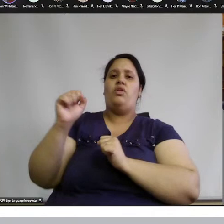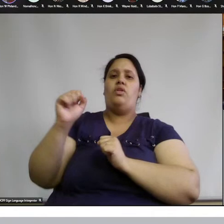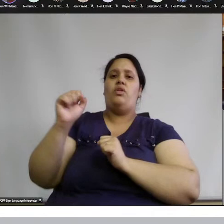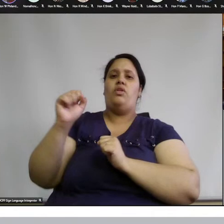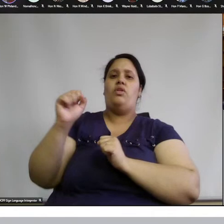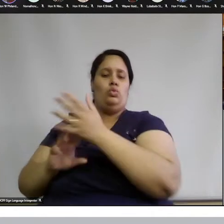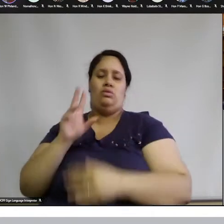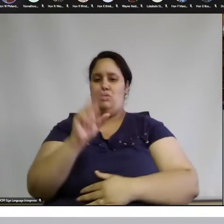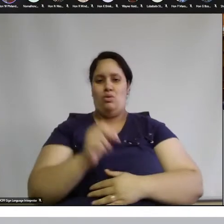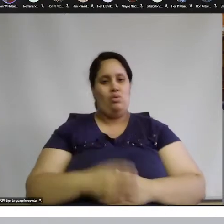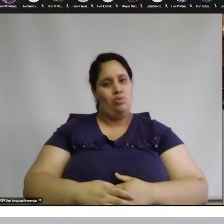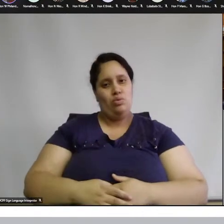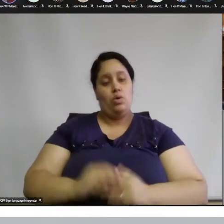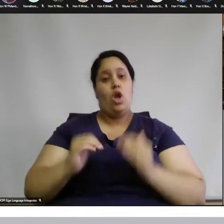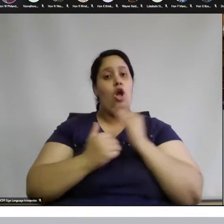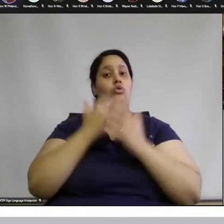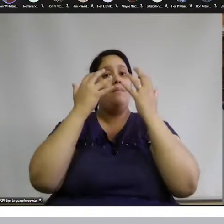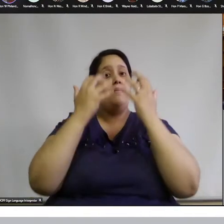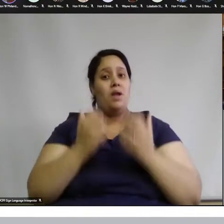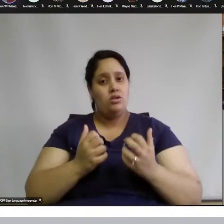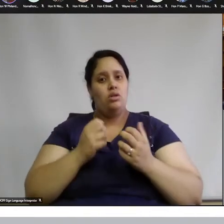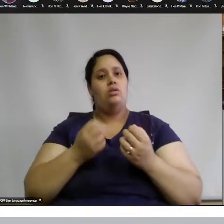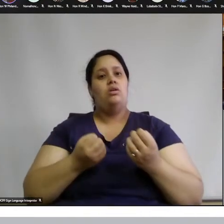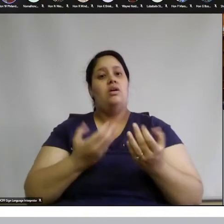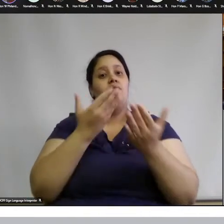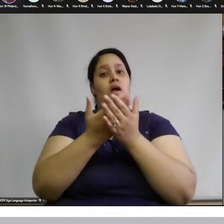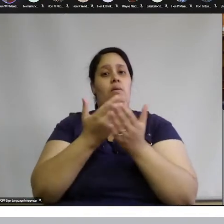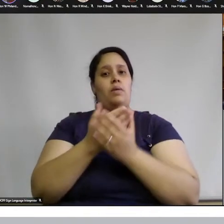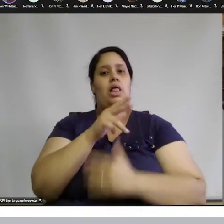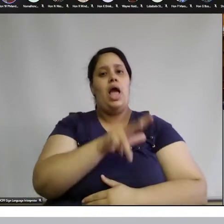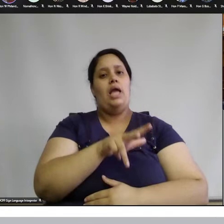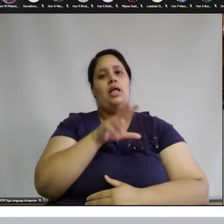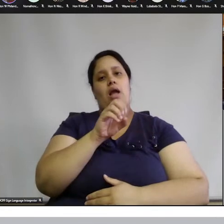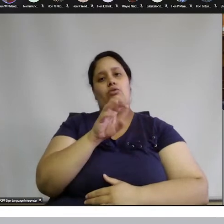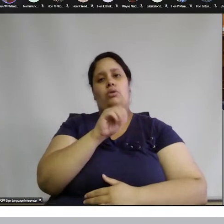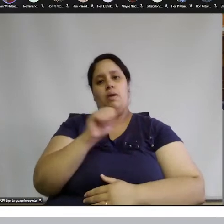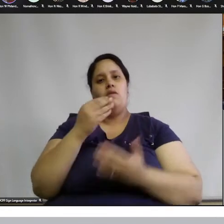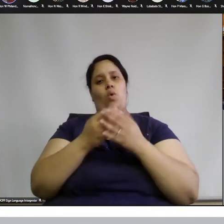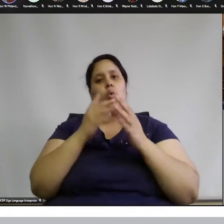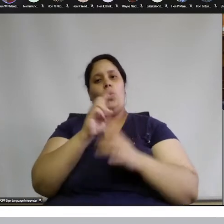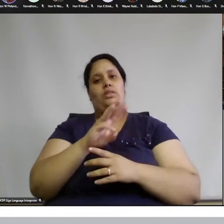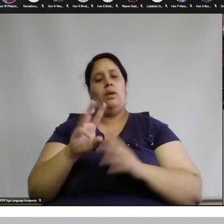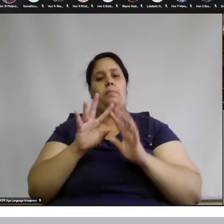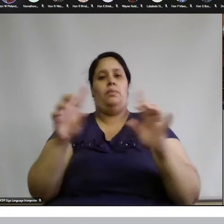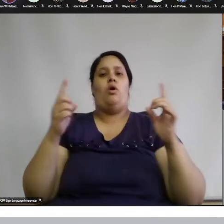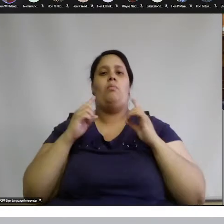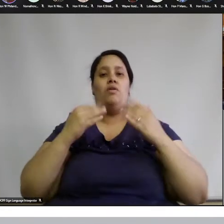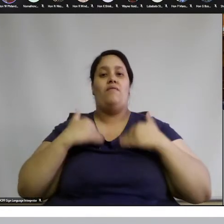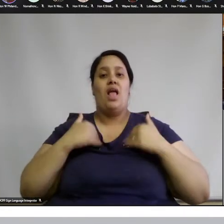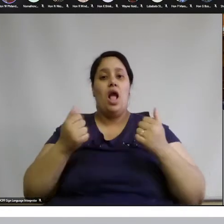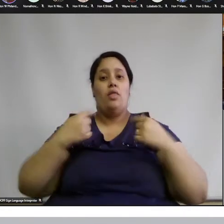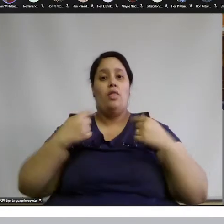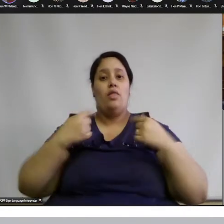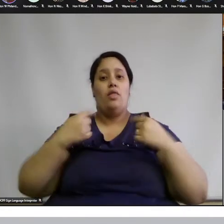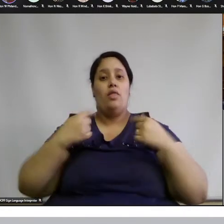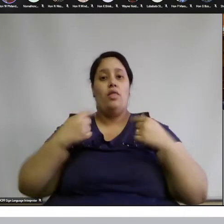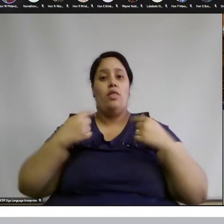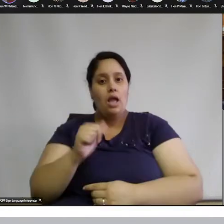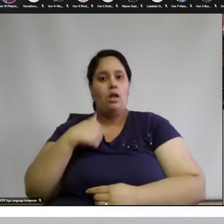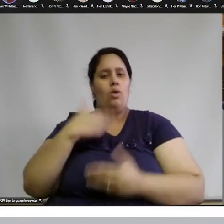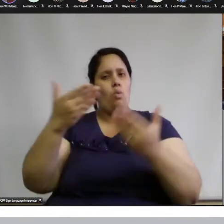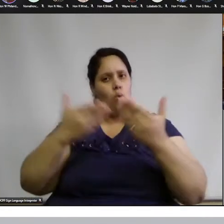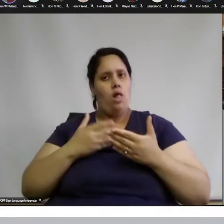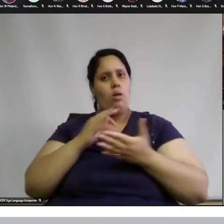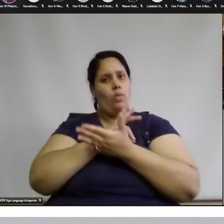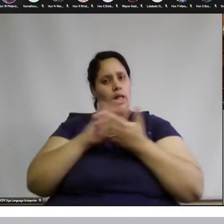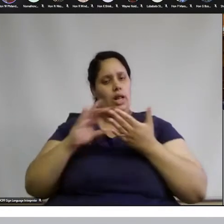this year will avail an additional 800 million to the Western Cape Department of Health, which we as the Democratic Alliance can welcome with a